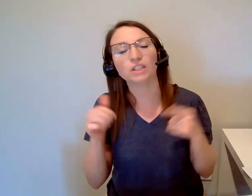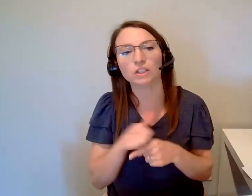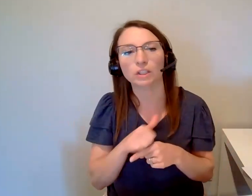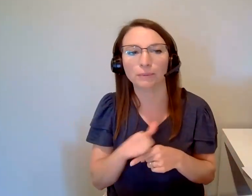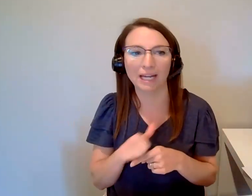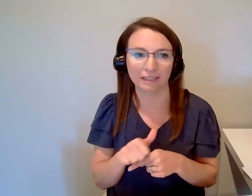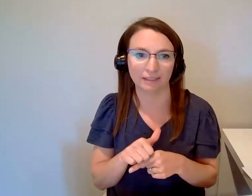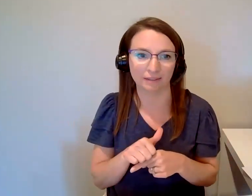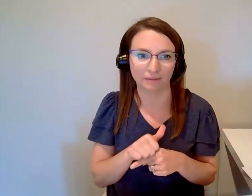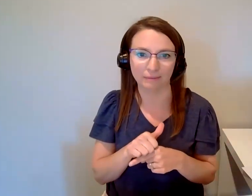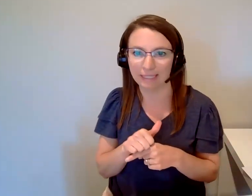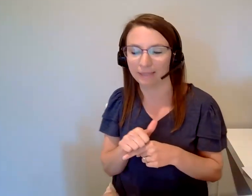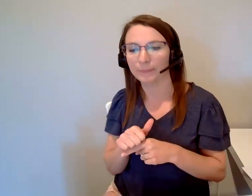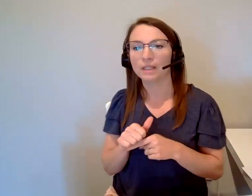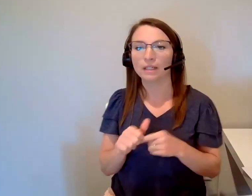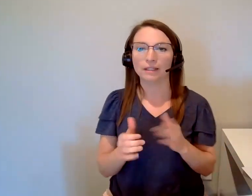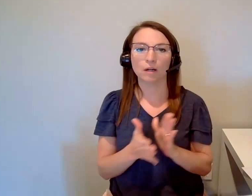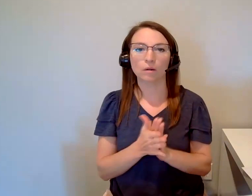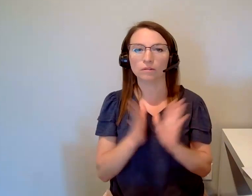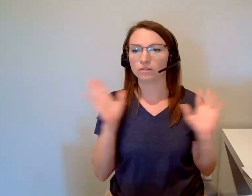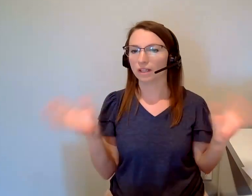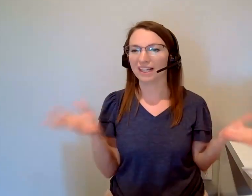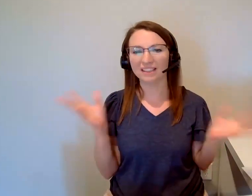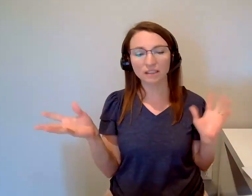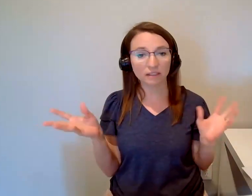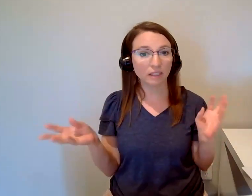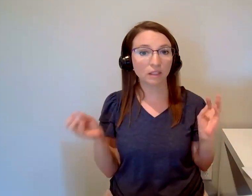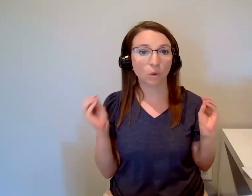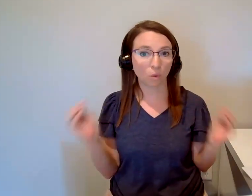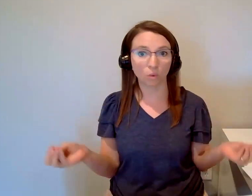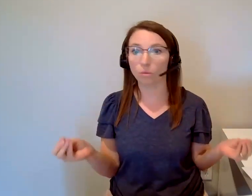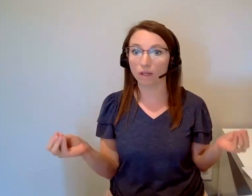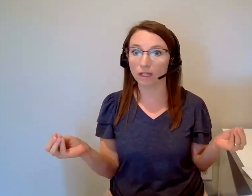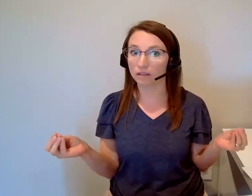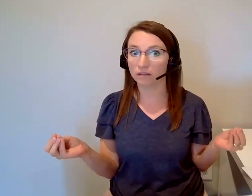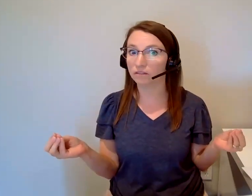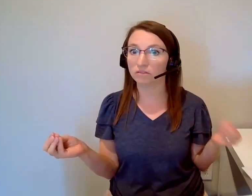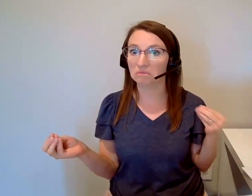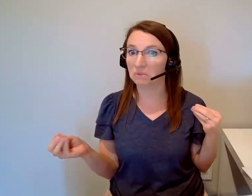good practice, okay? Now, I didn't see a whole lot of,